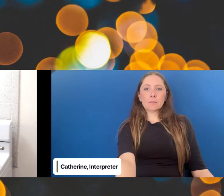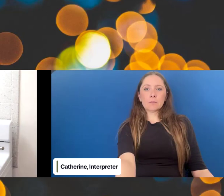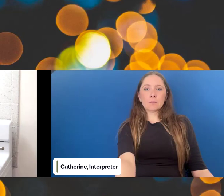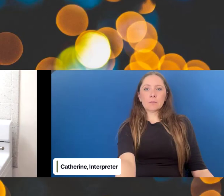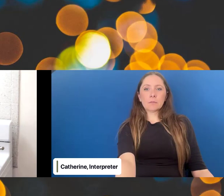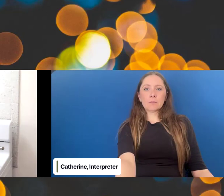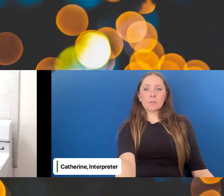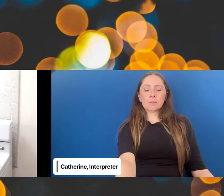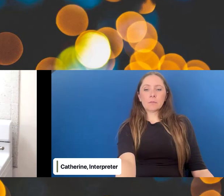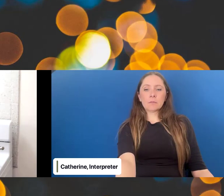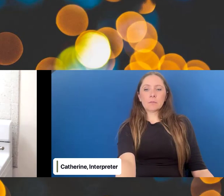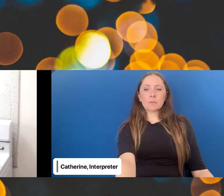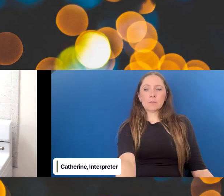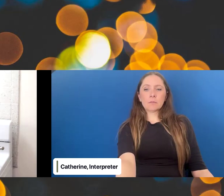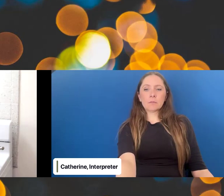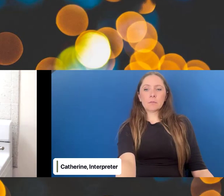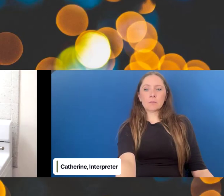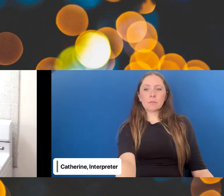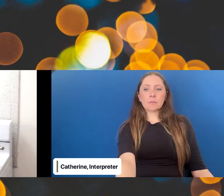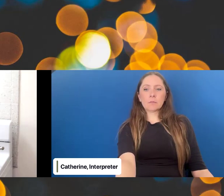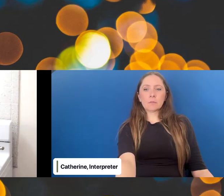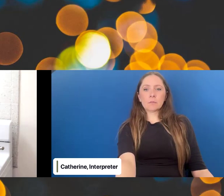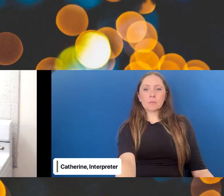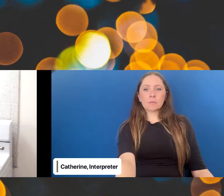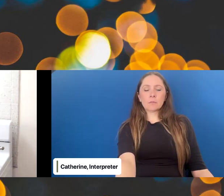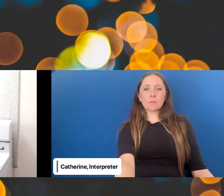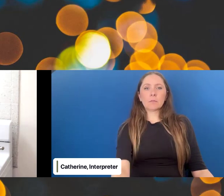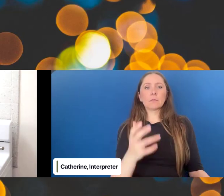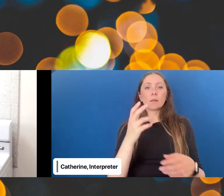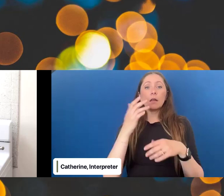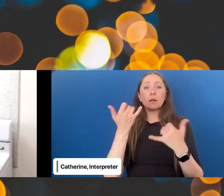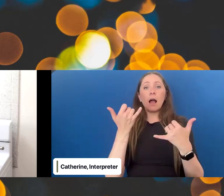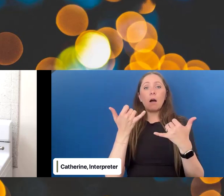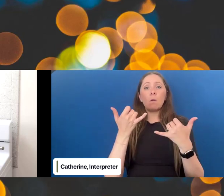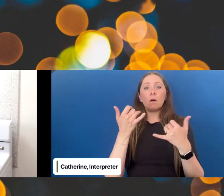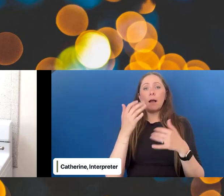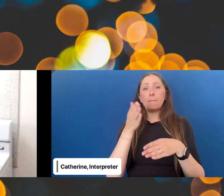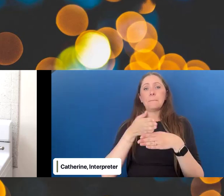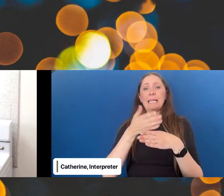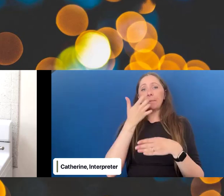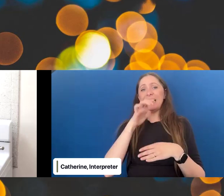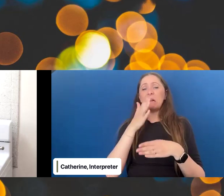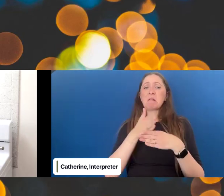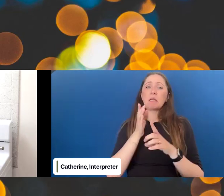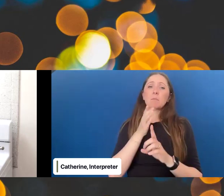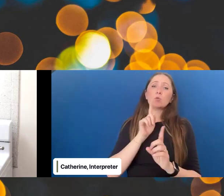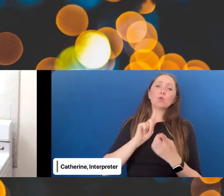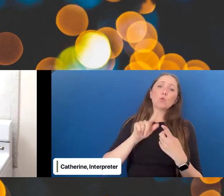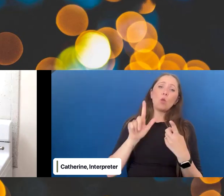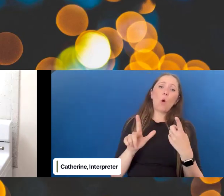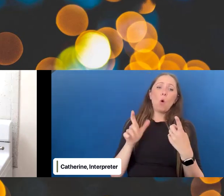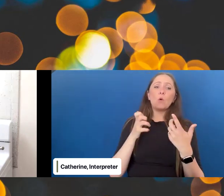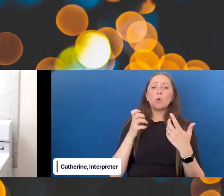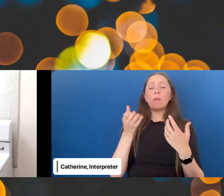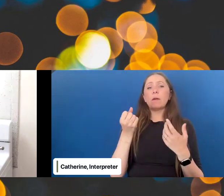And put it on medium heat, all right, medium to low. And what you're going to want is this to